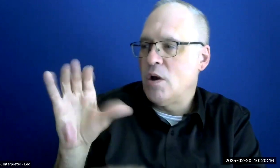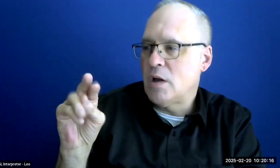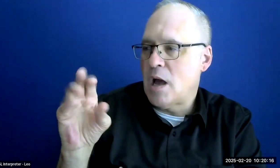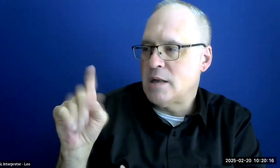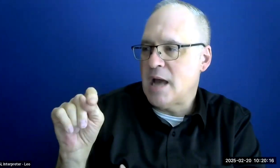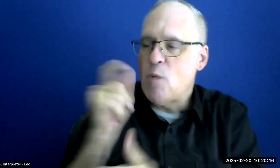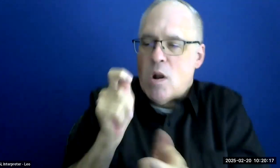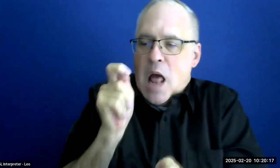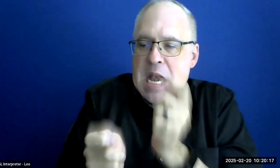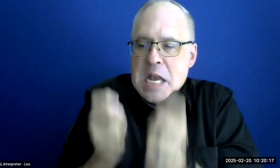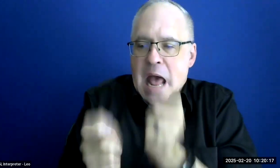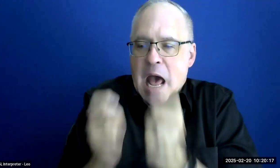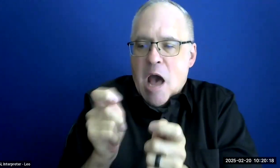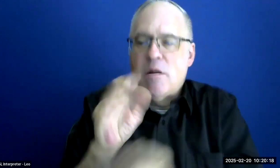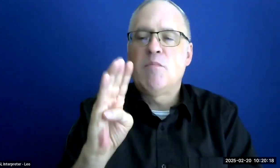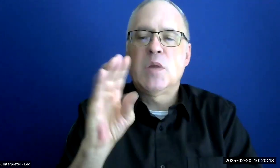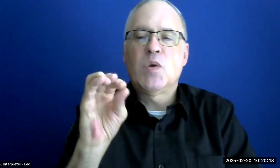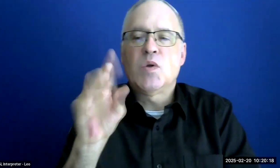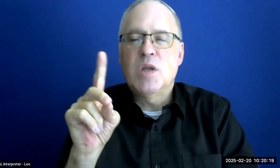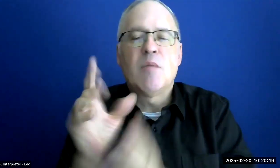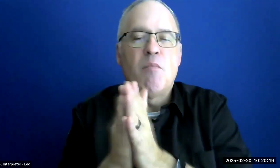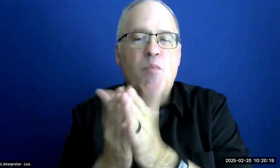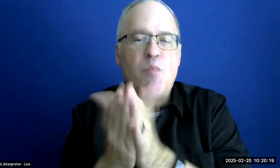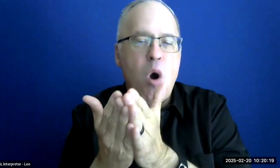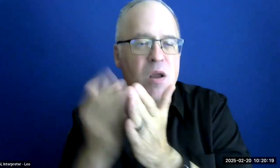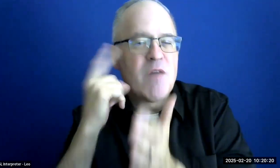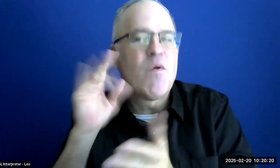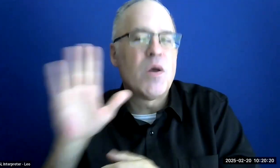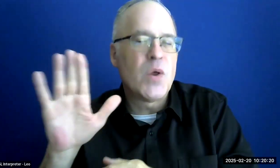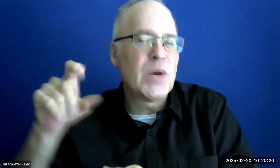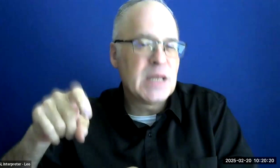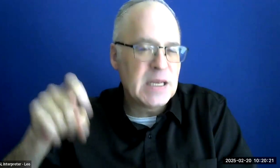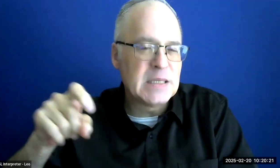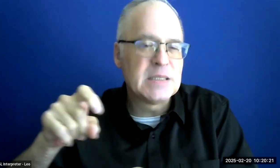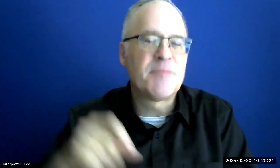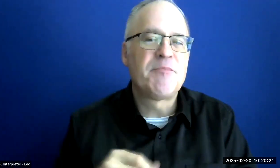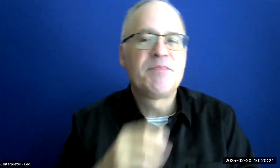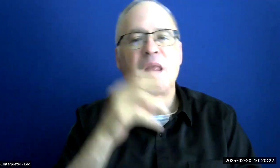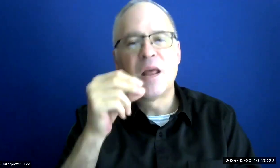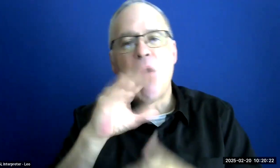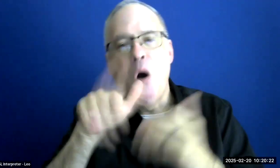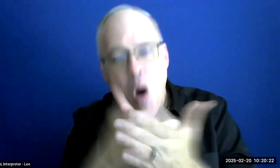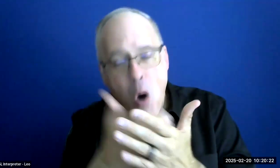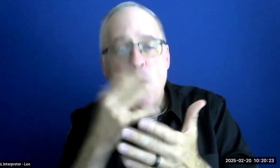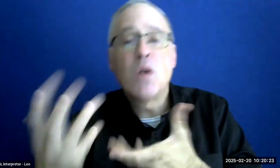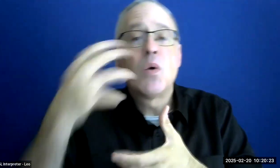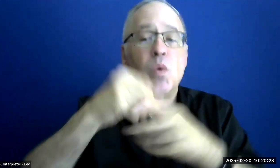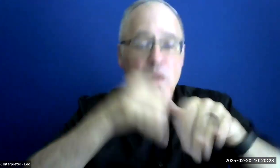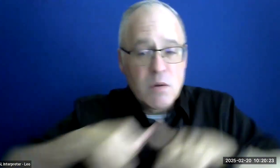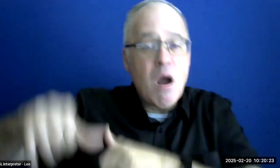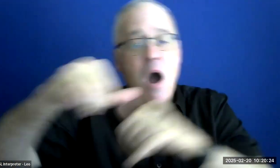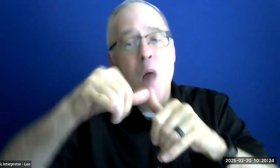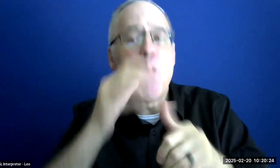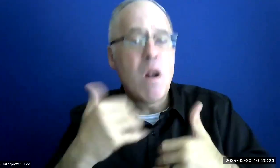Discipline. All regional conferences will share the same common portions of the Book of Discipline, including the